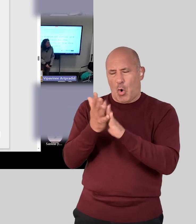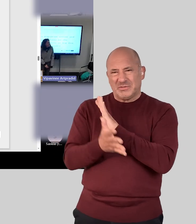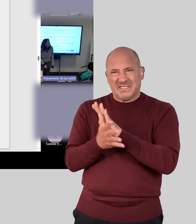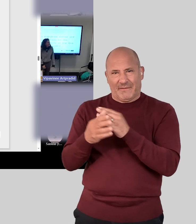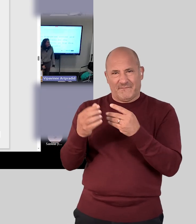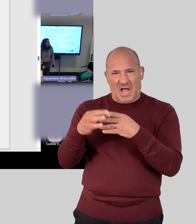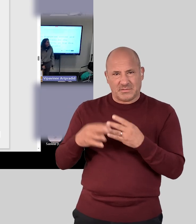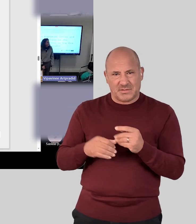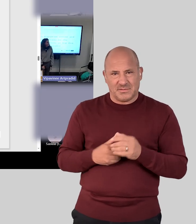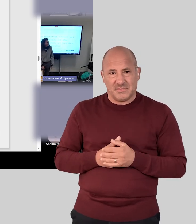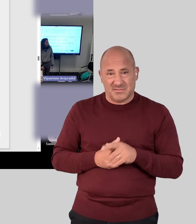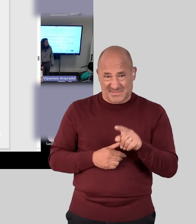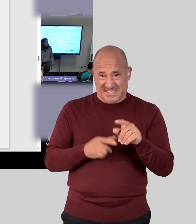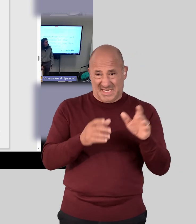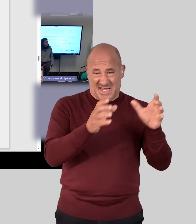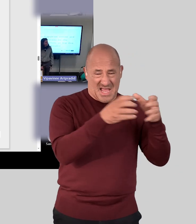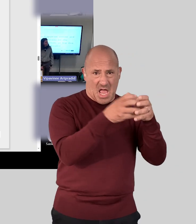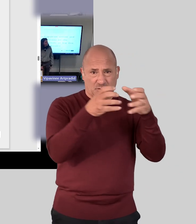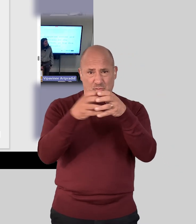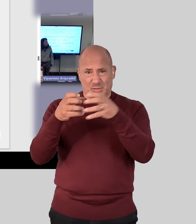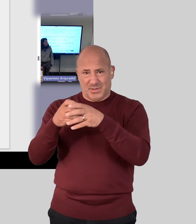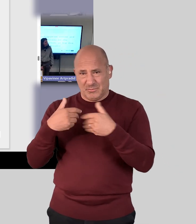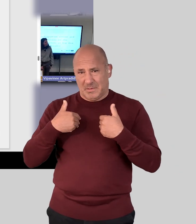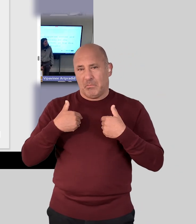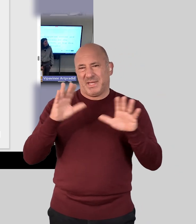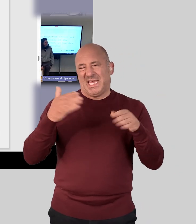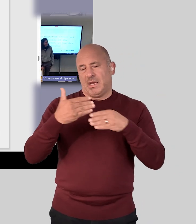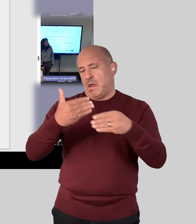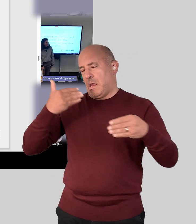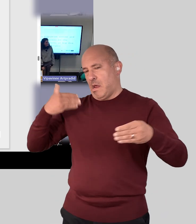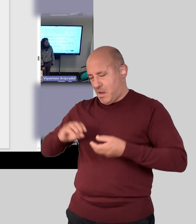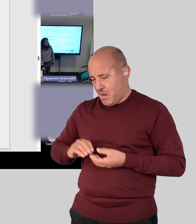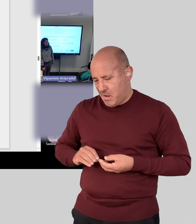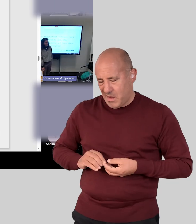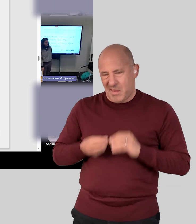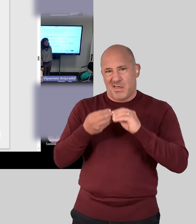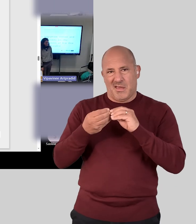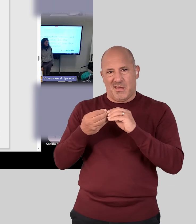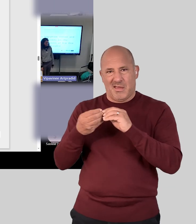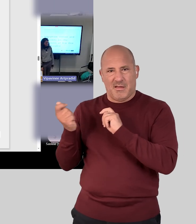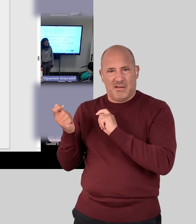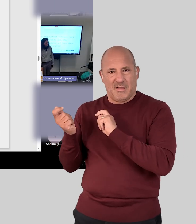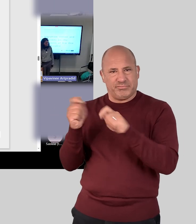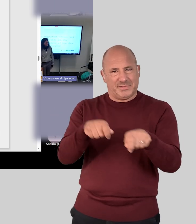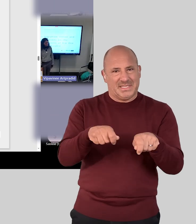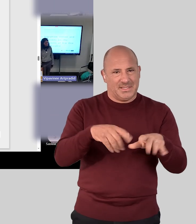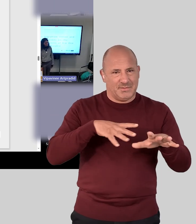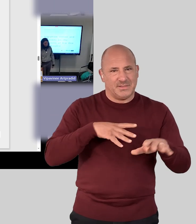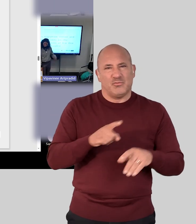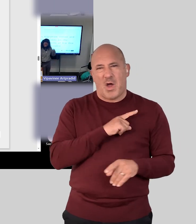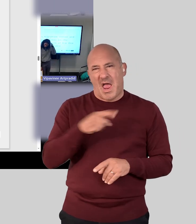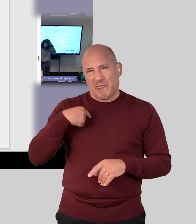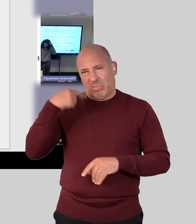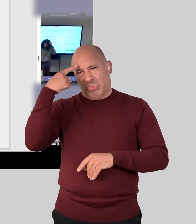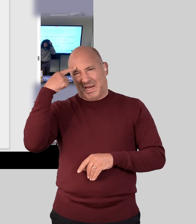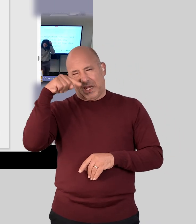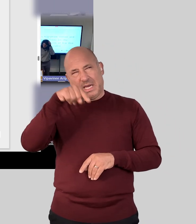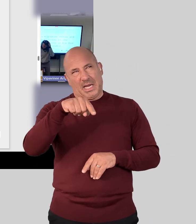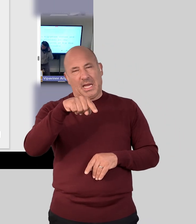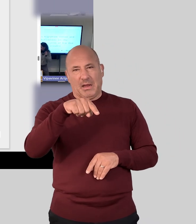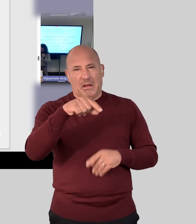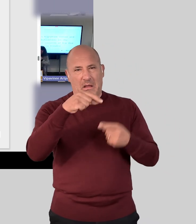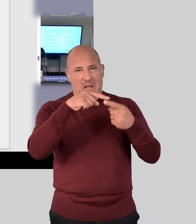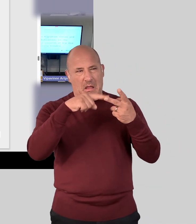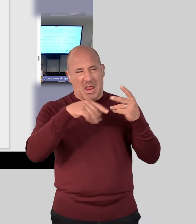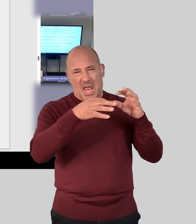individualism, loss of cultural context, and other distorting factors. So these were some categories that we sort of thought of in advance